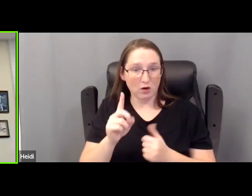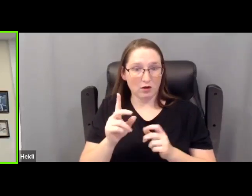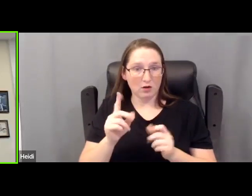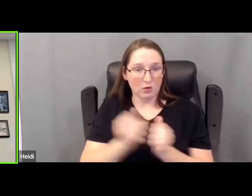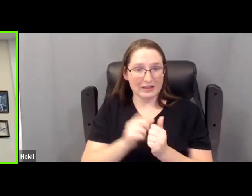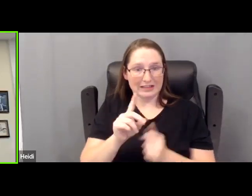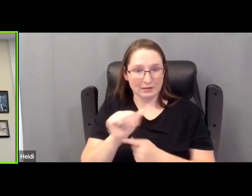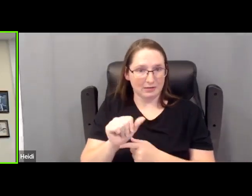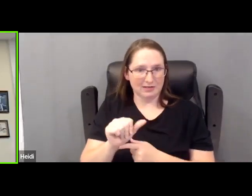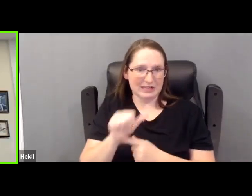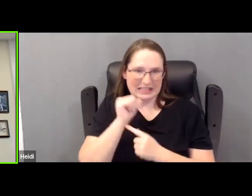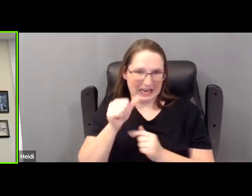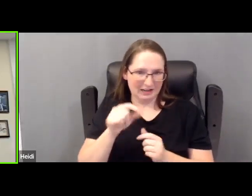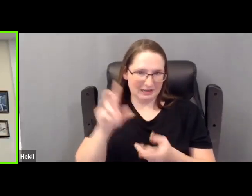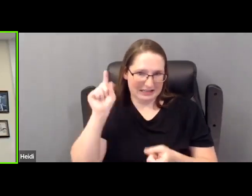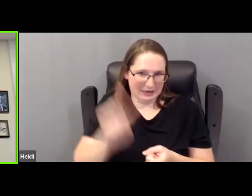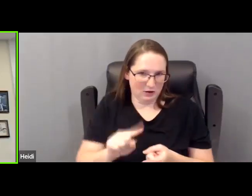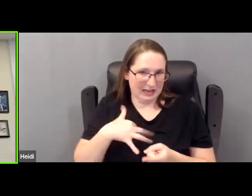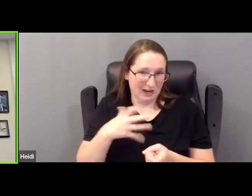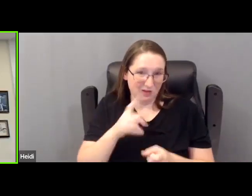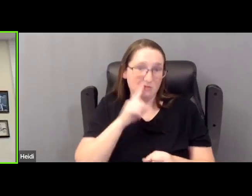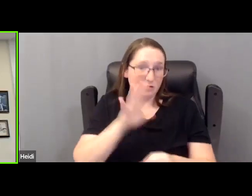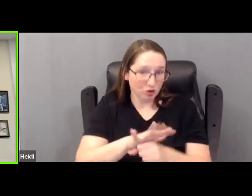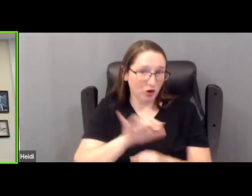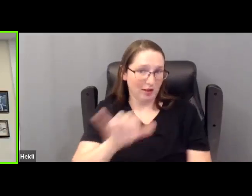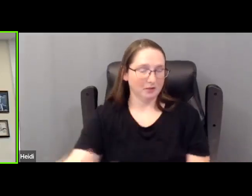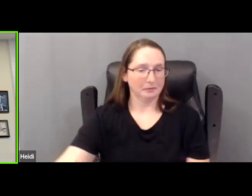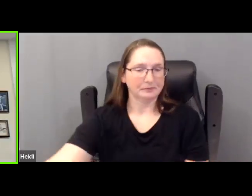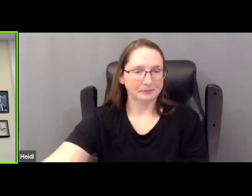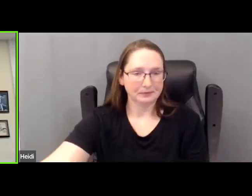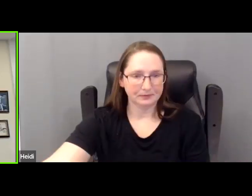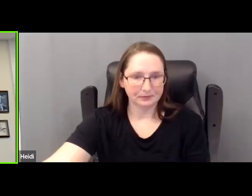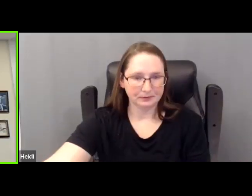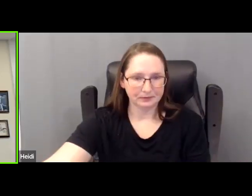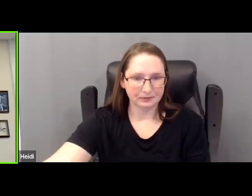there hasn't been a decrease. And I wanted to assure you of that.